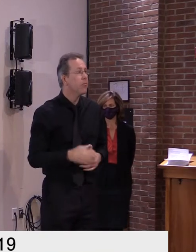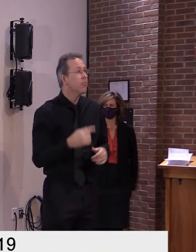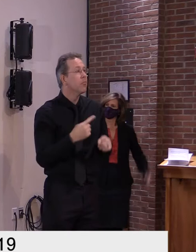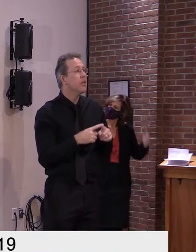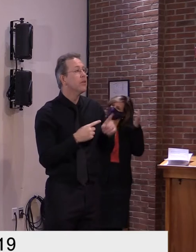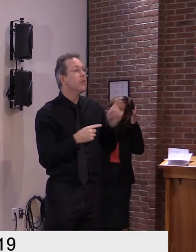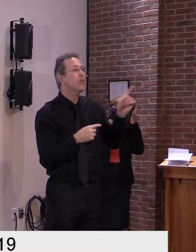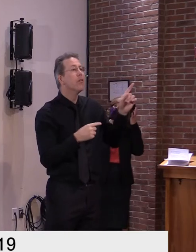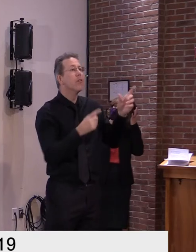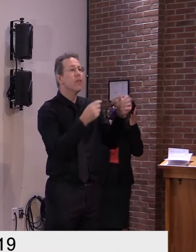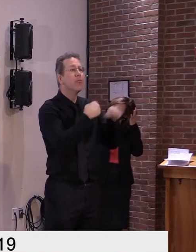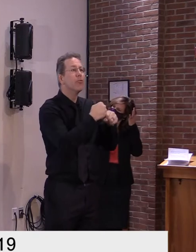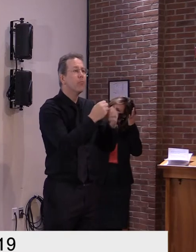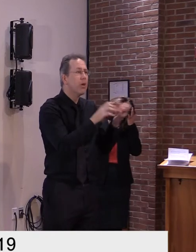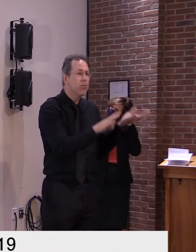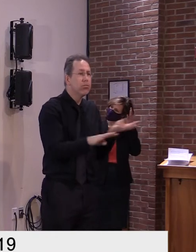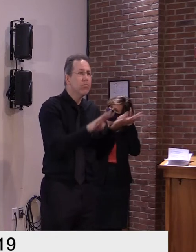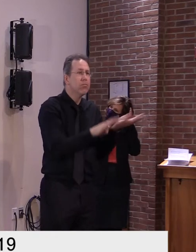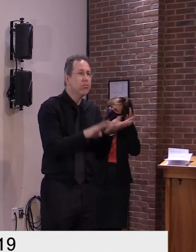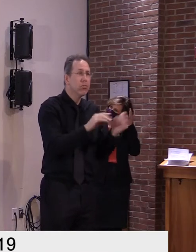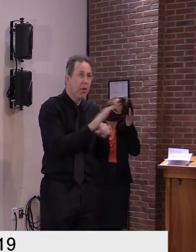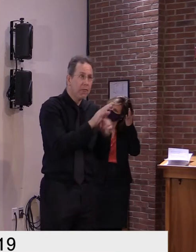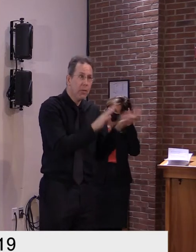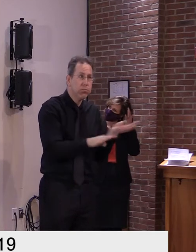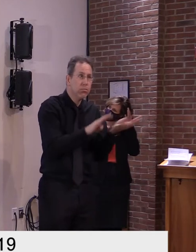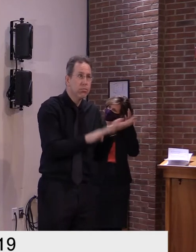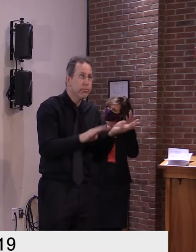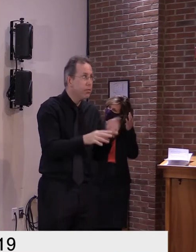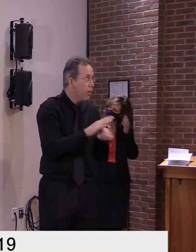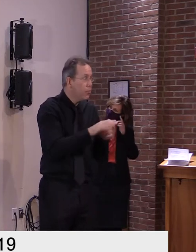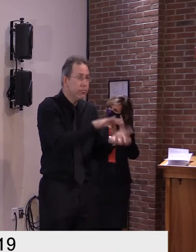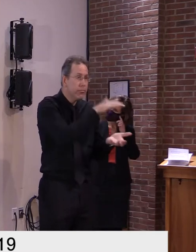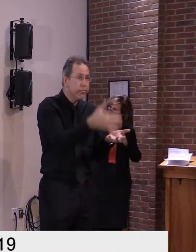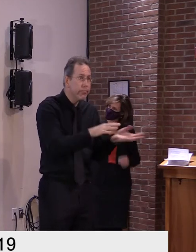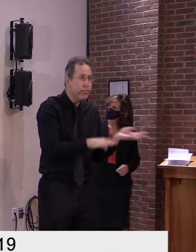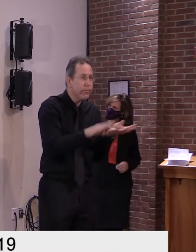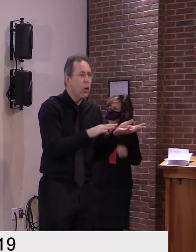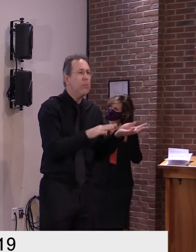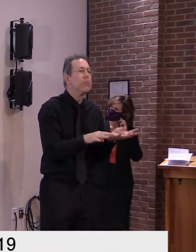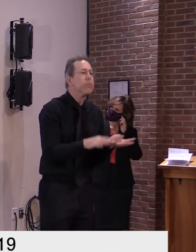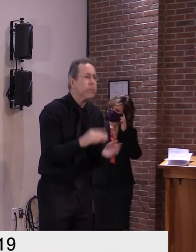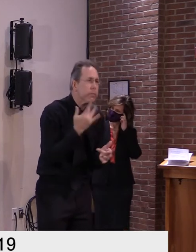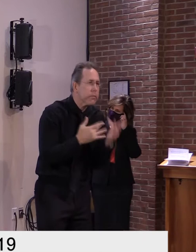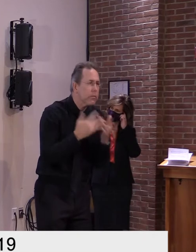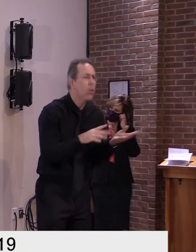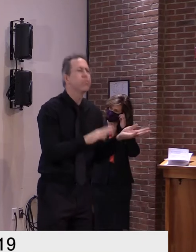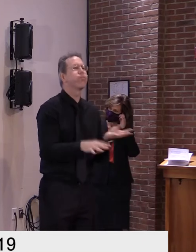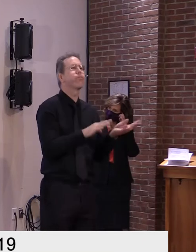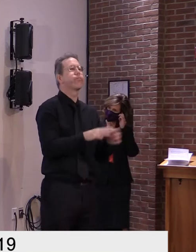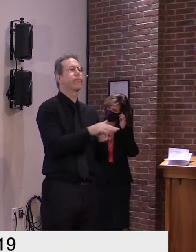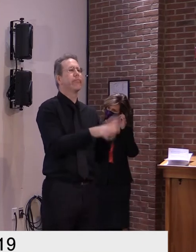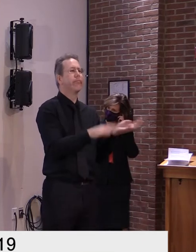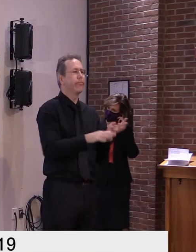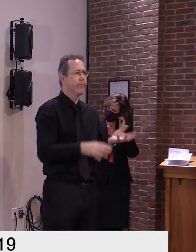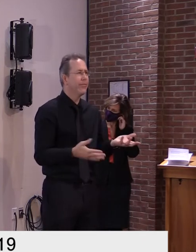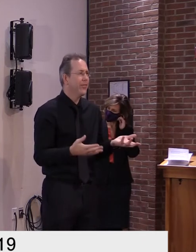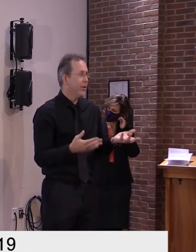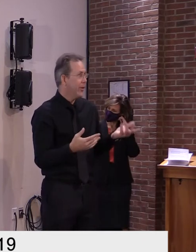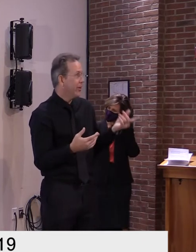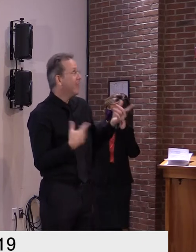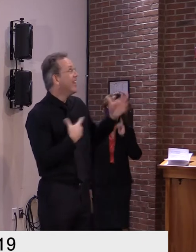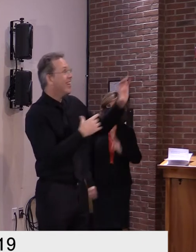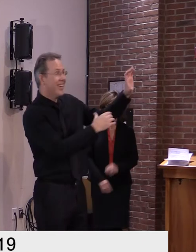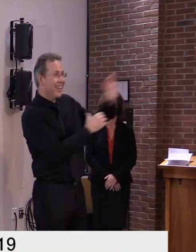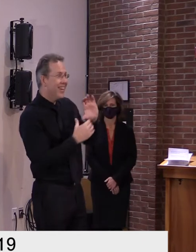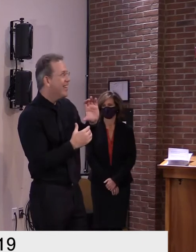all of the companies that are making these vaccines that are getting approved? So a bunch of it